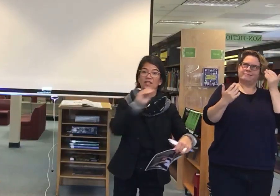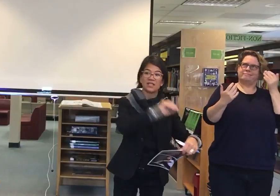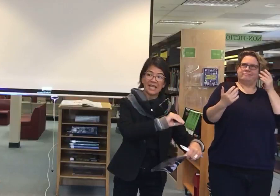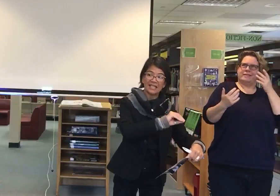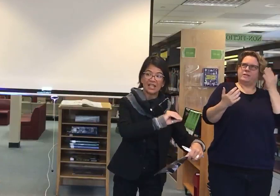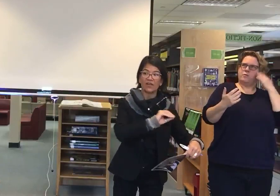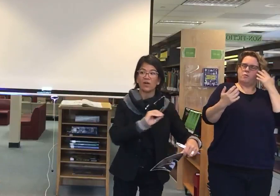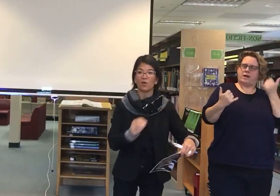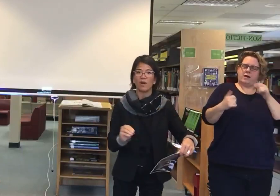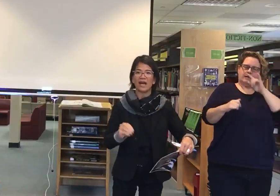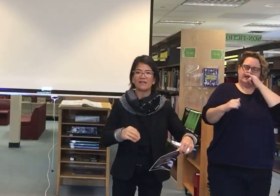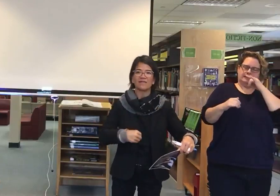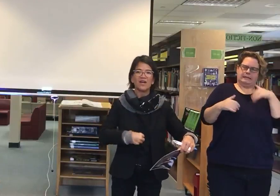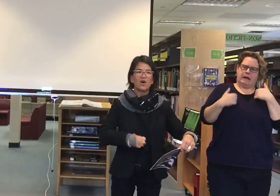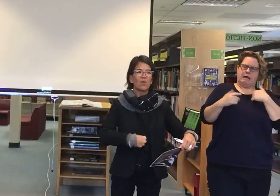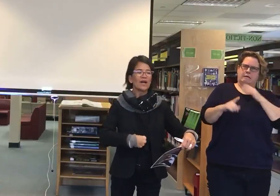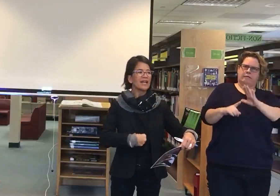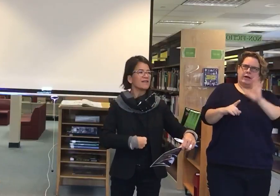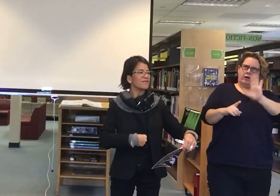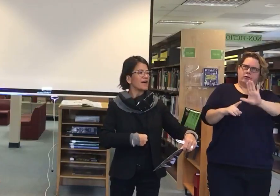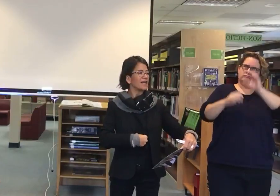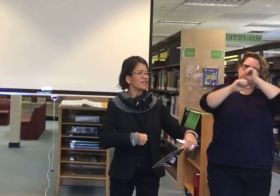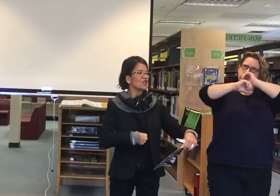like moving into secondary, or what kind of